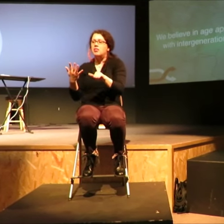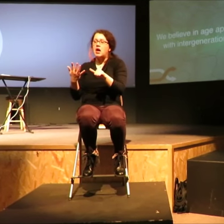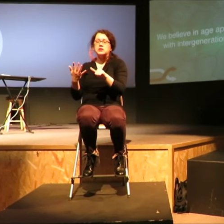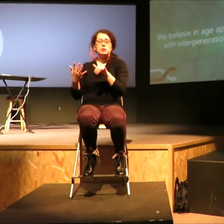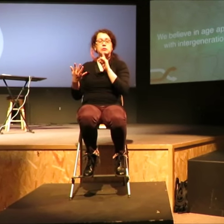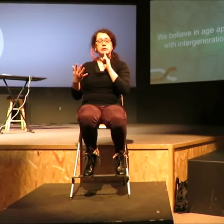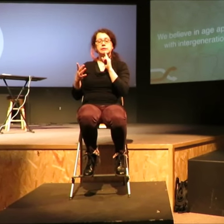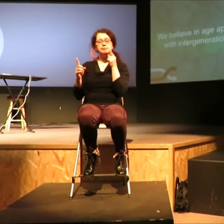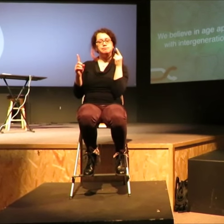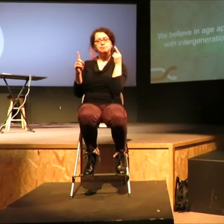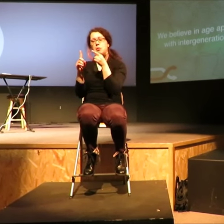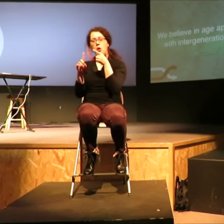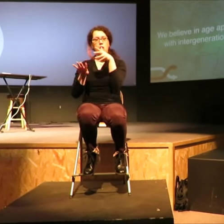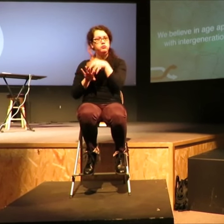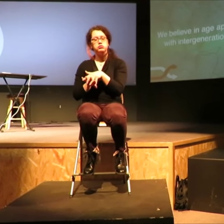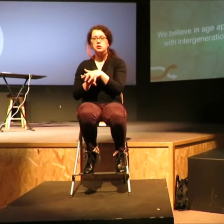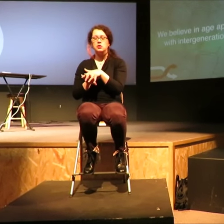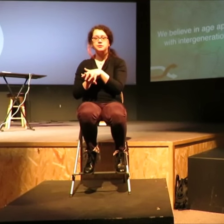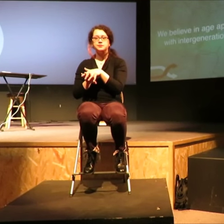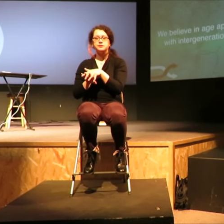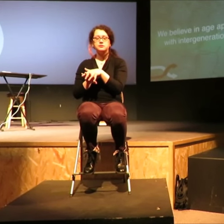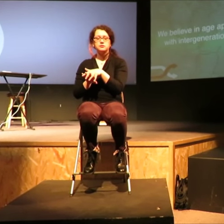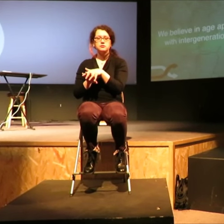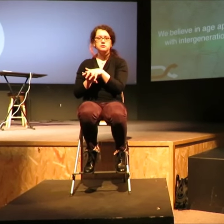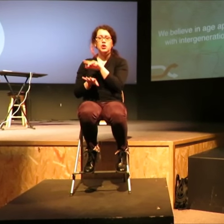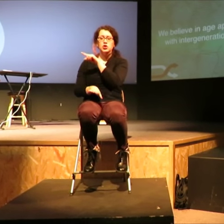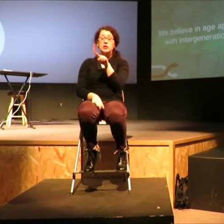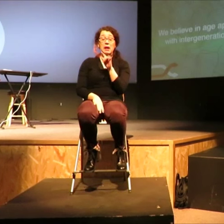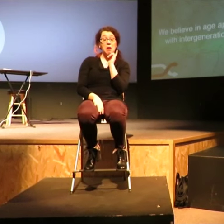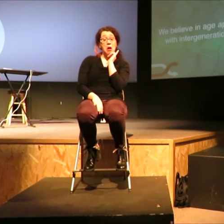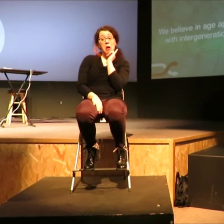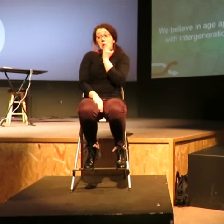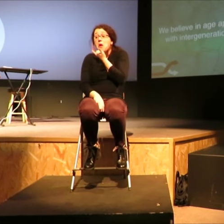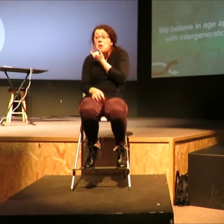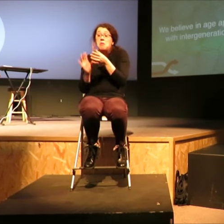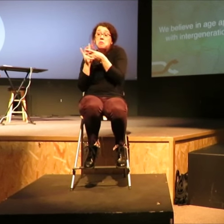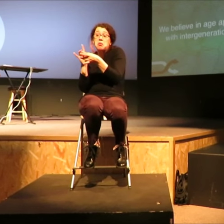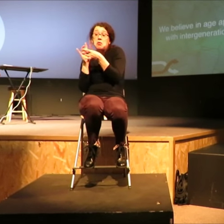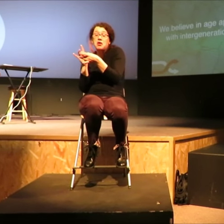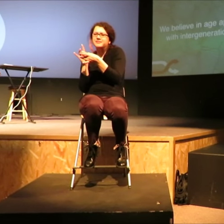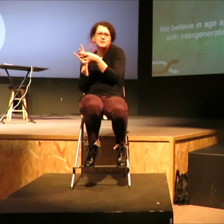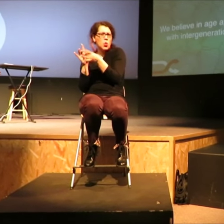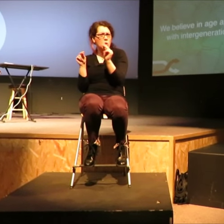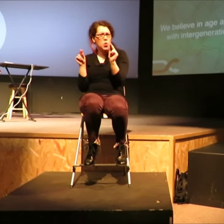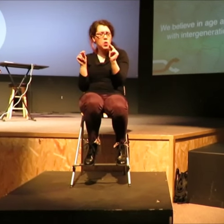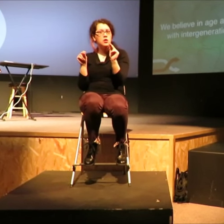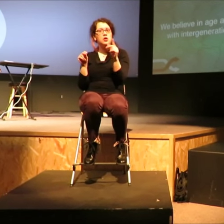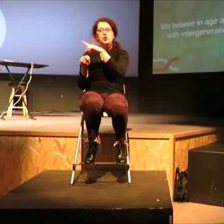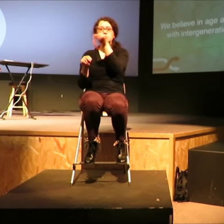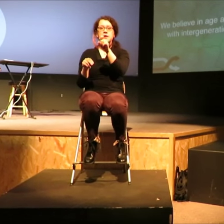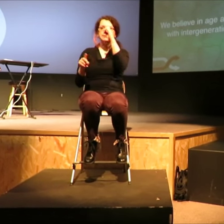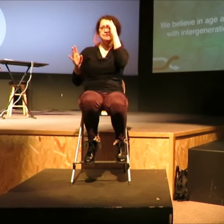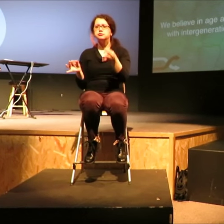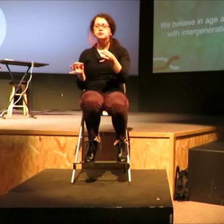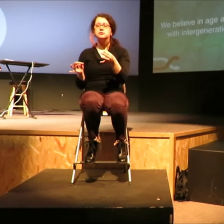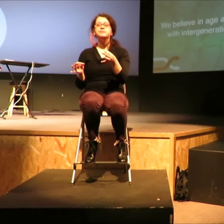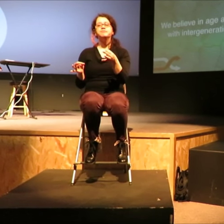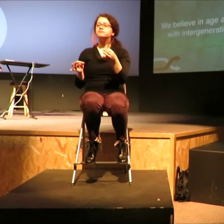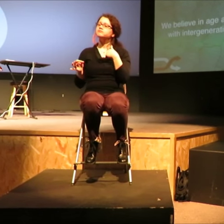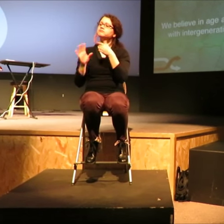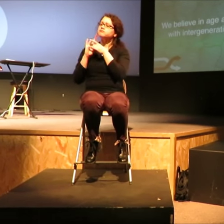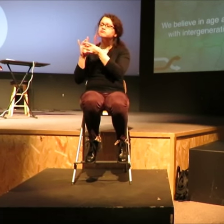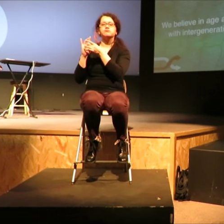intentionality. You don't just slip into deep relationships with people. You have to be very intentional about it. And